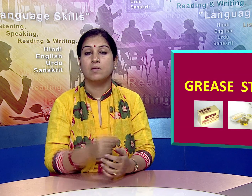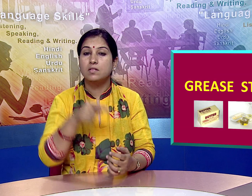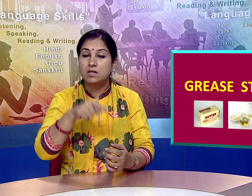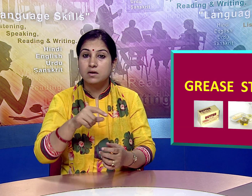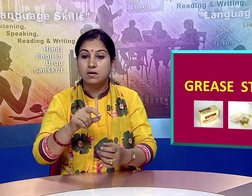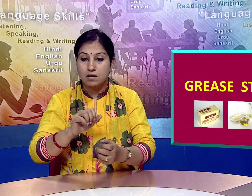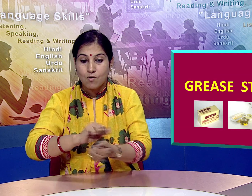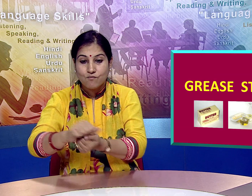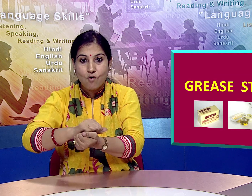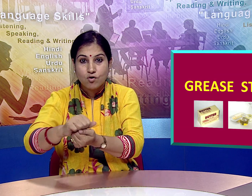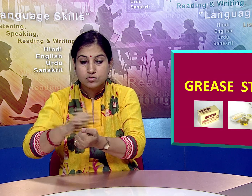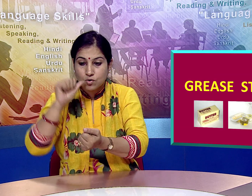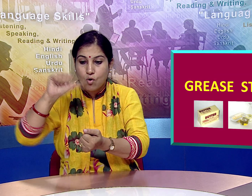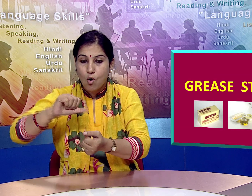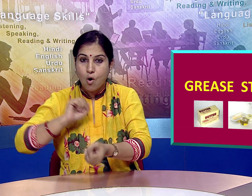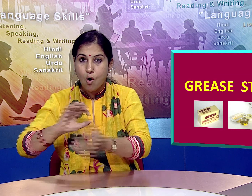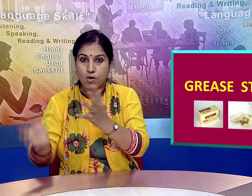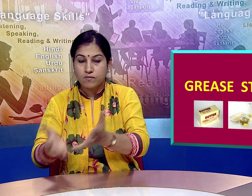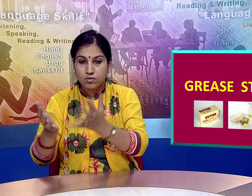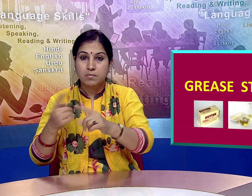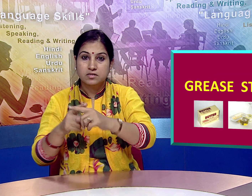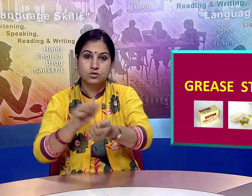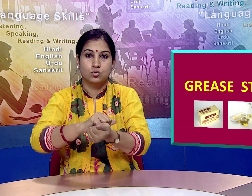then wash with hot water and soap.